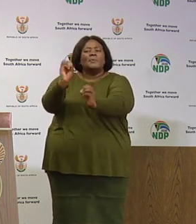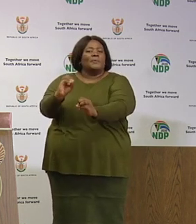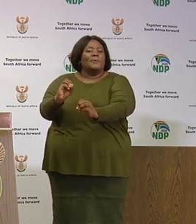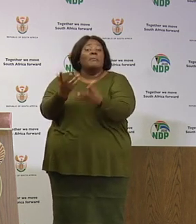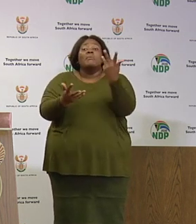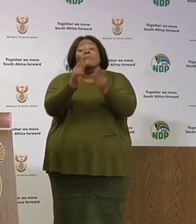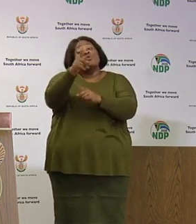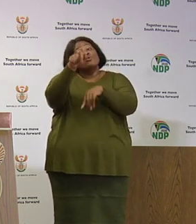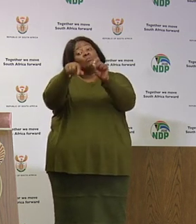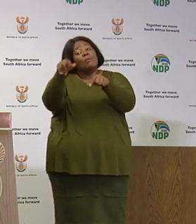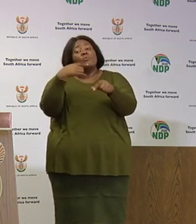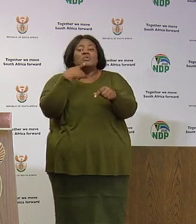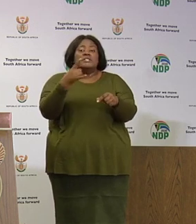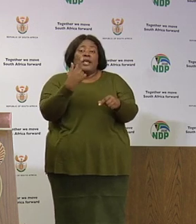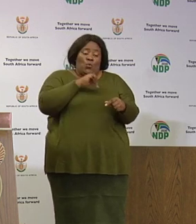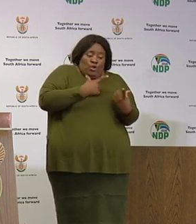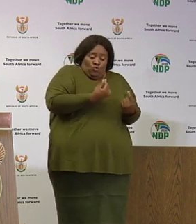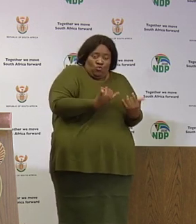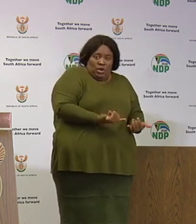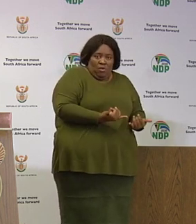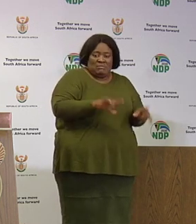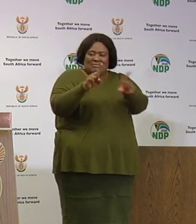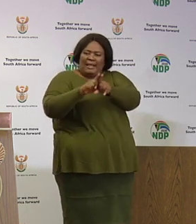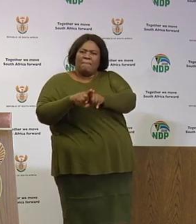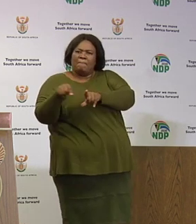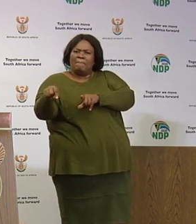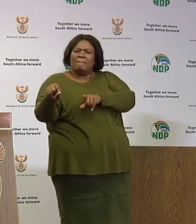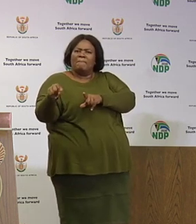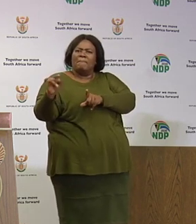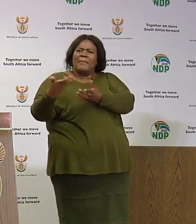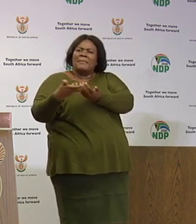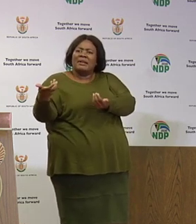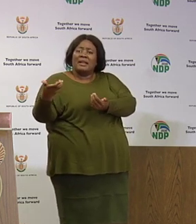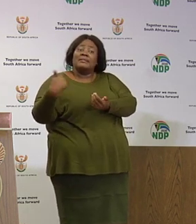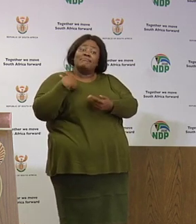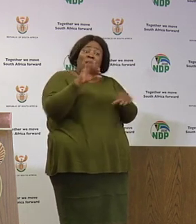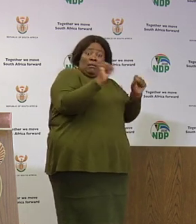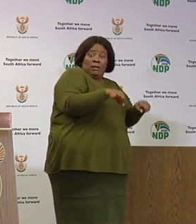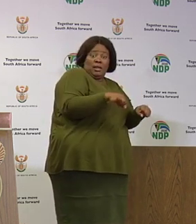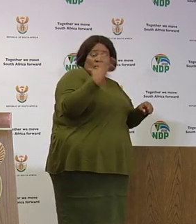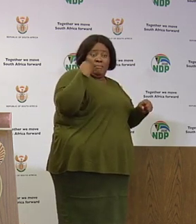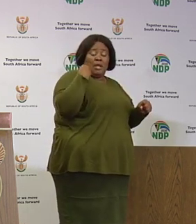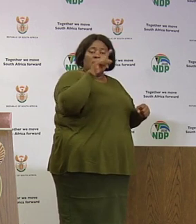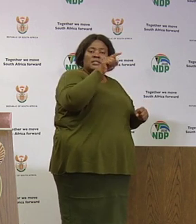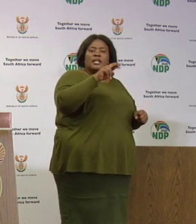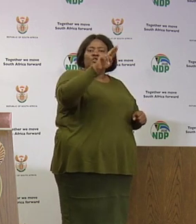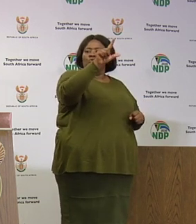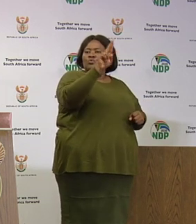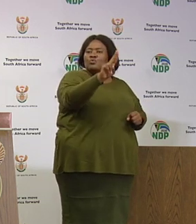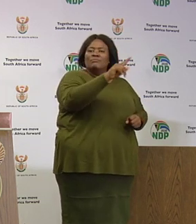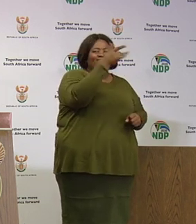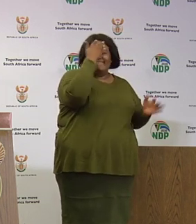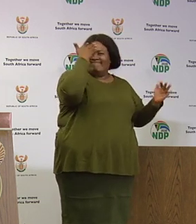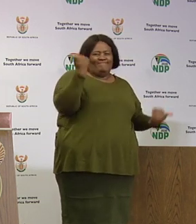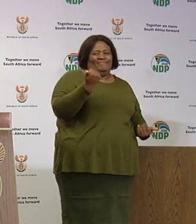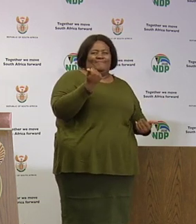are saying what we are doing is tantamount to apartheid, I agree with Minister Zulu. They don't know what apartheid was